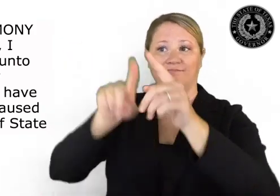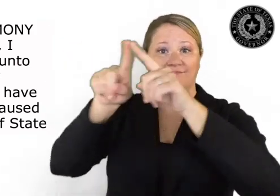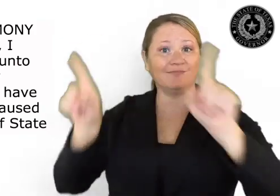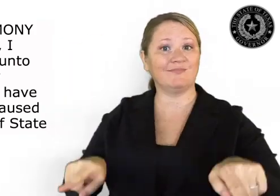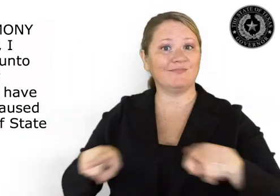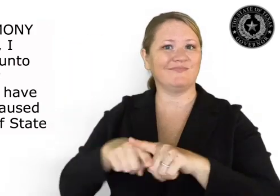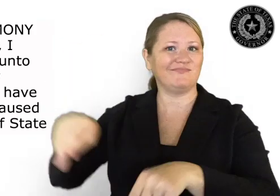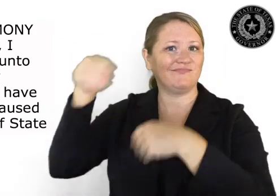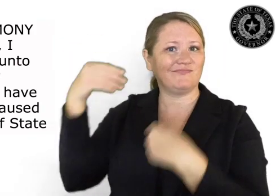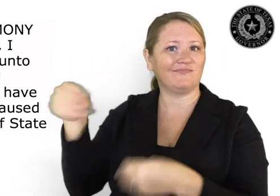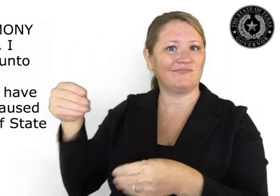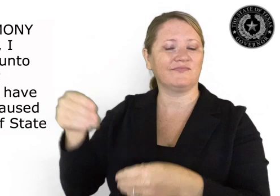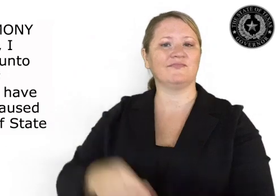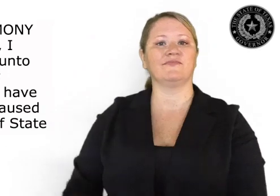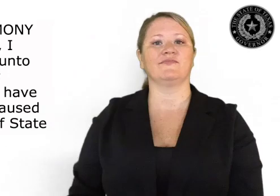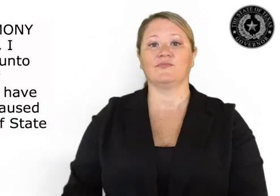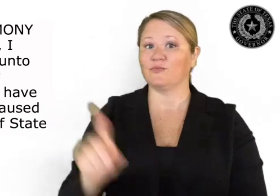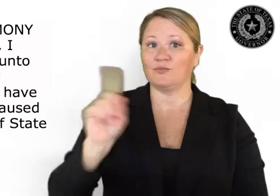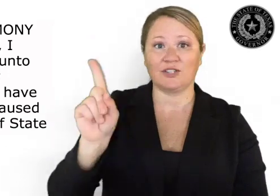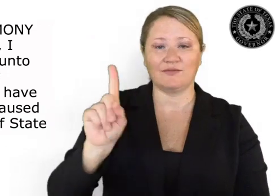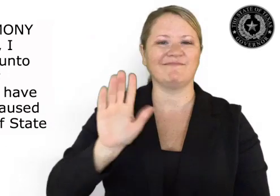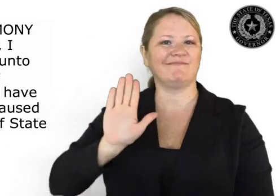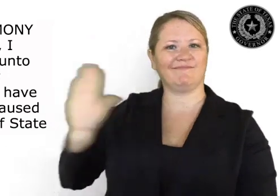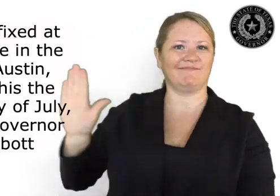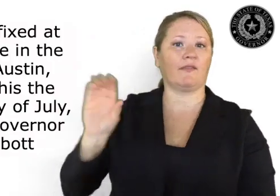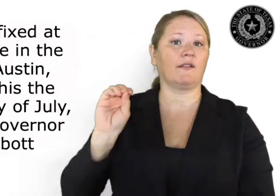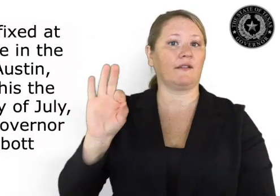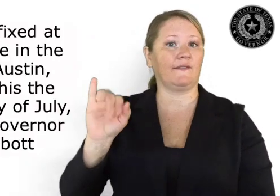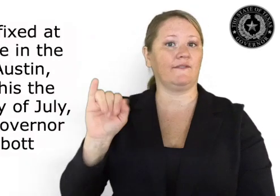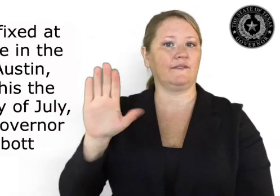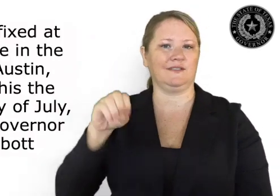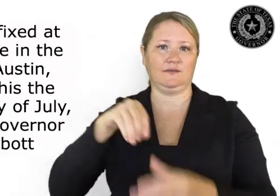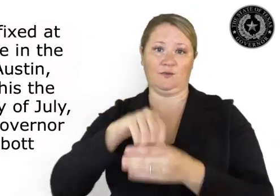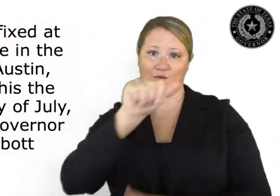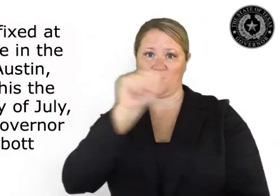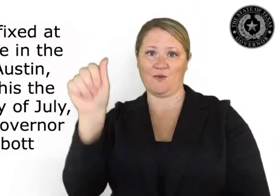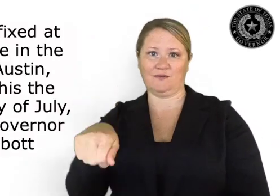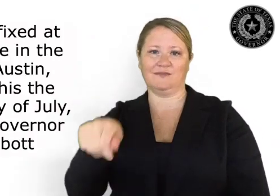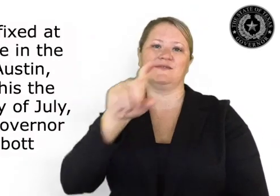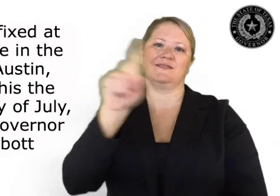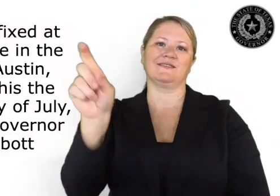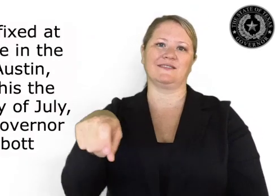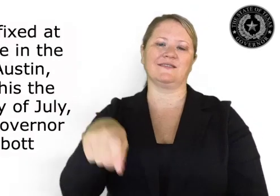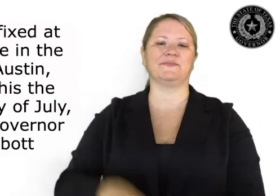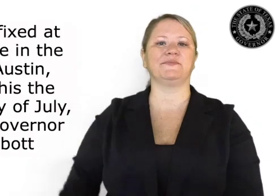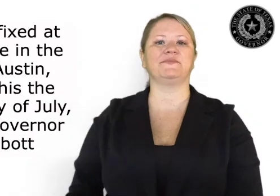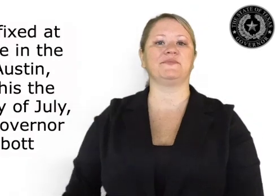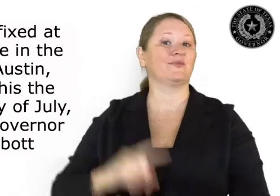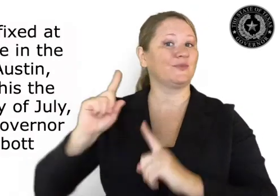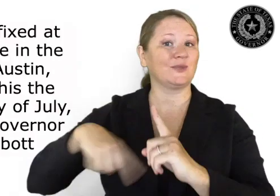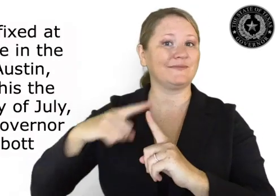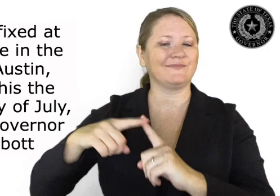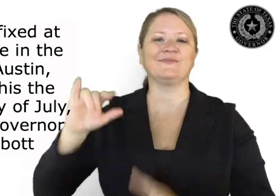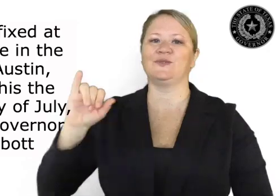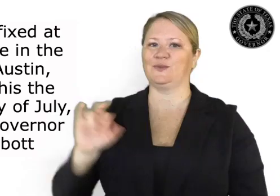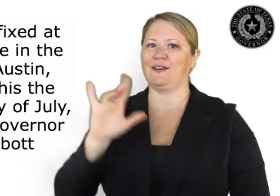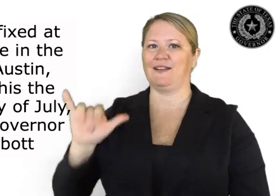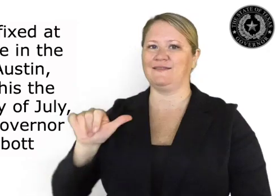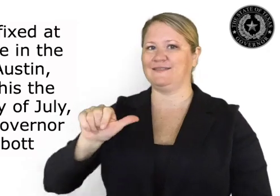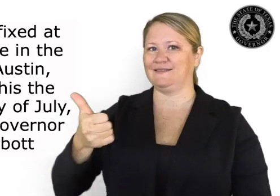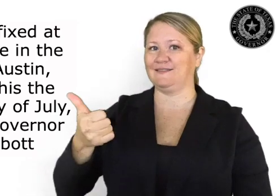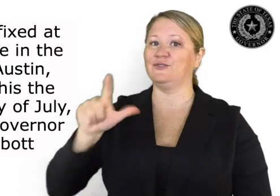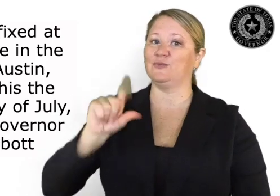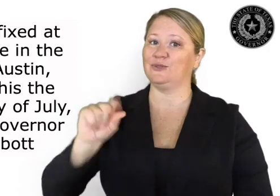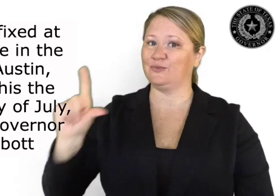my office in the city of Austin, Texas, this the 10th day of July 2020. Governor Greg Abbott.